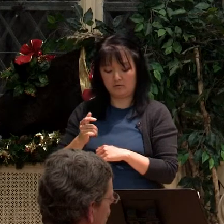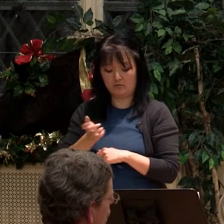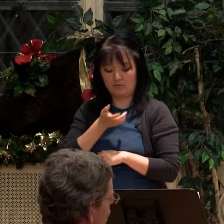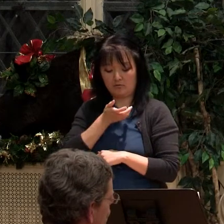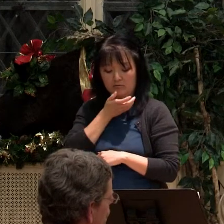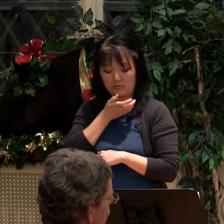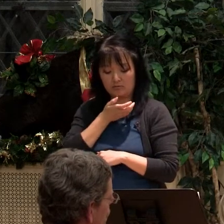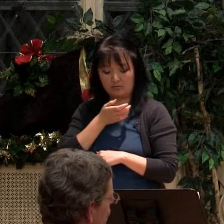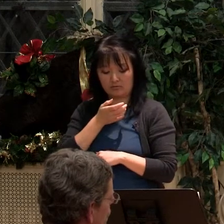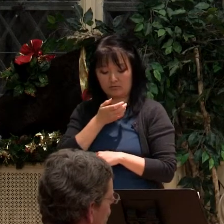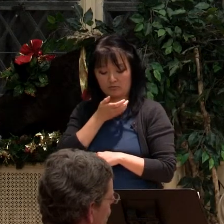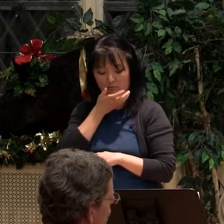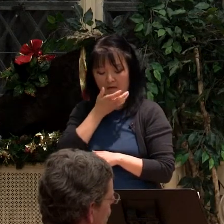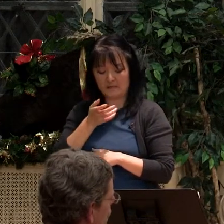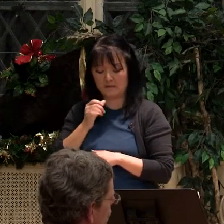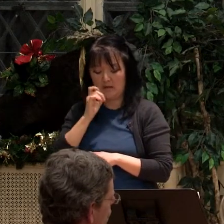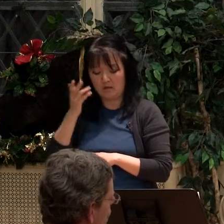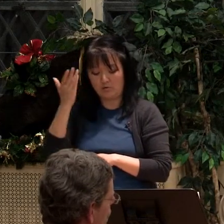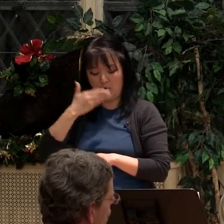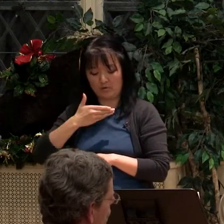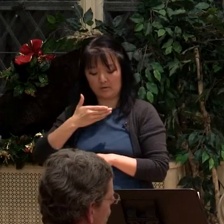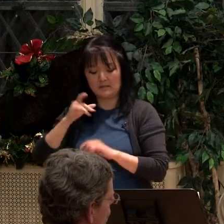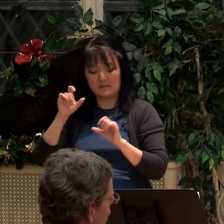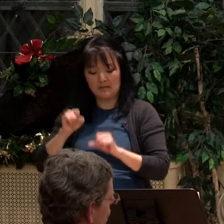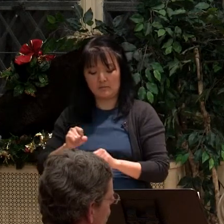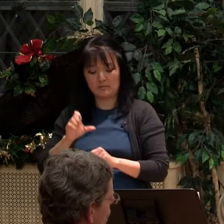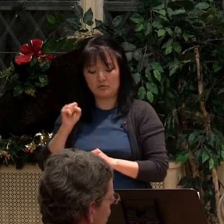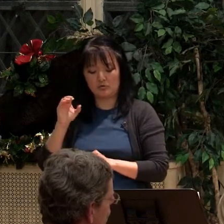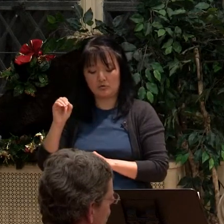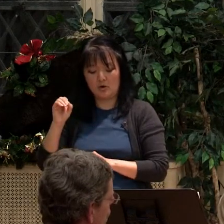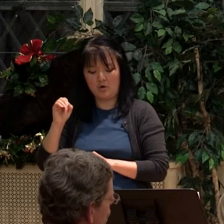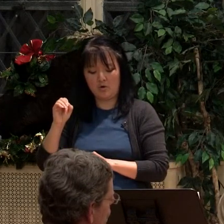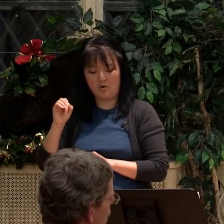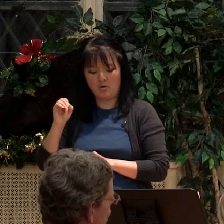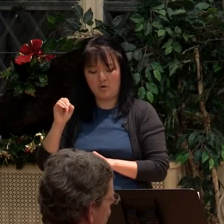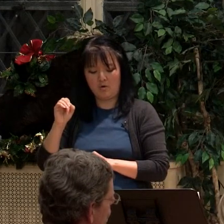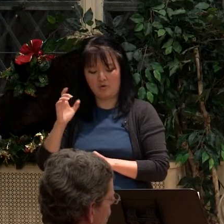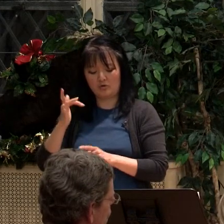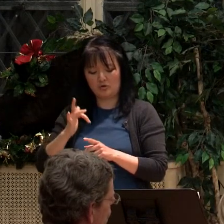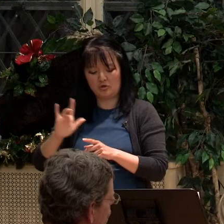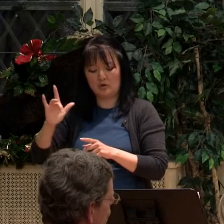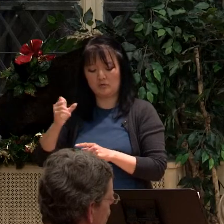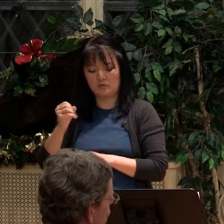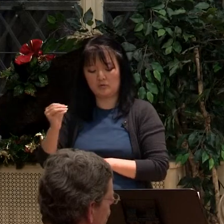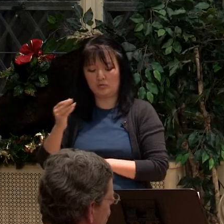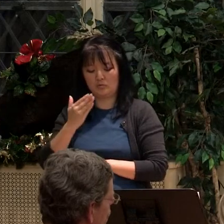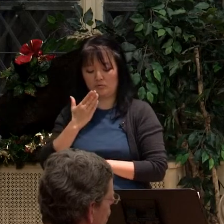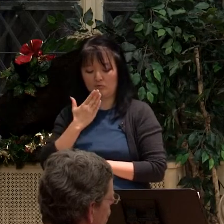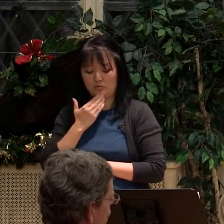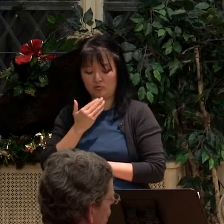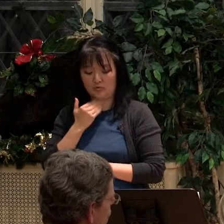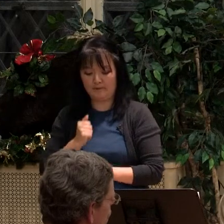often unnoticed, can be so sharp, so sweet.